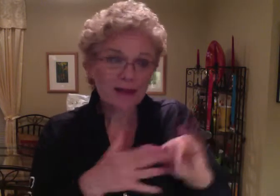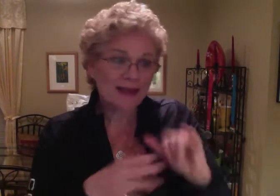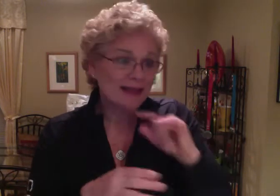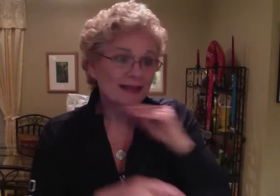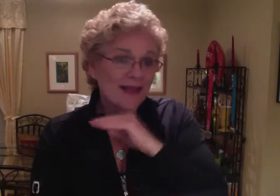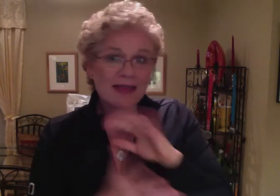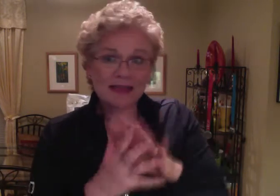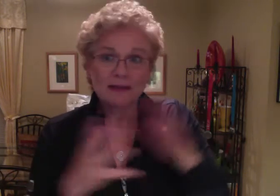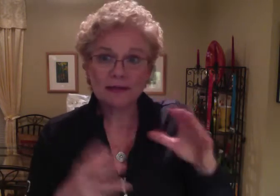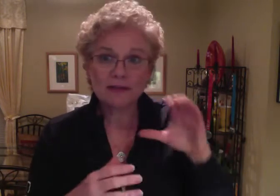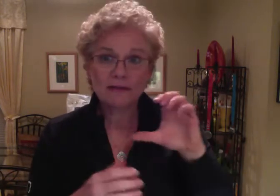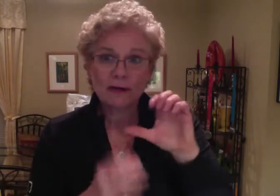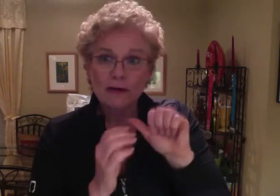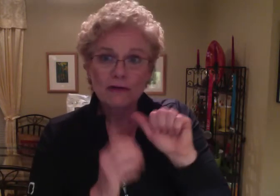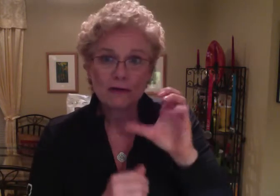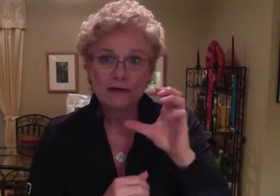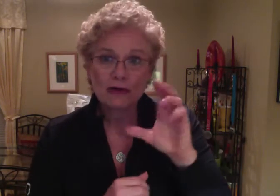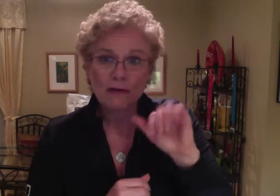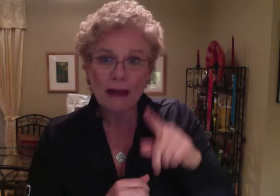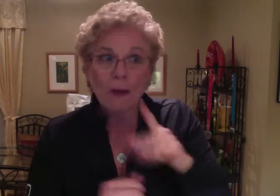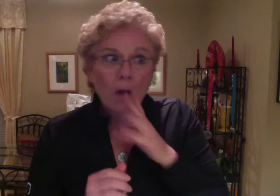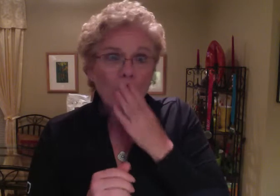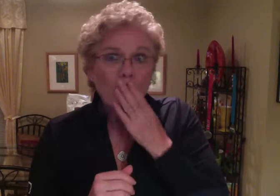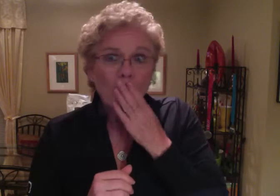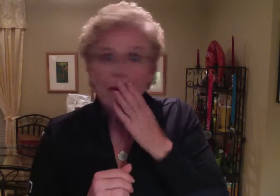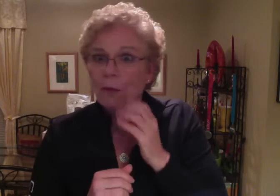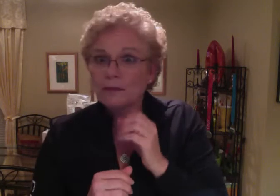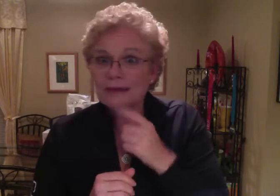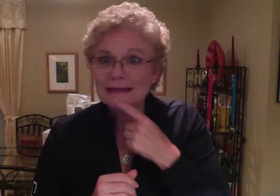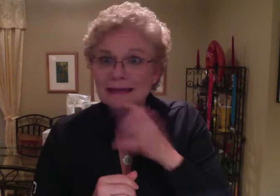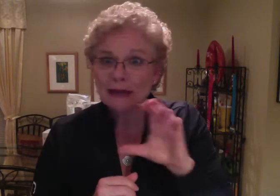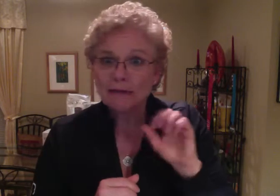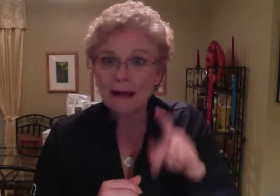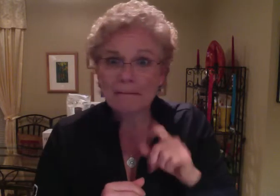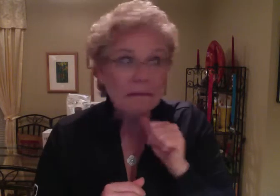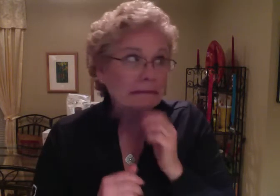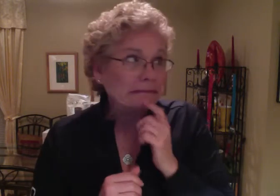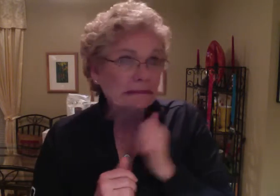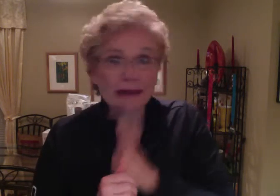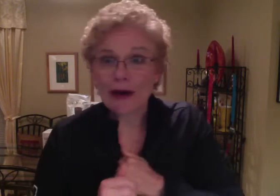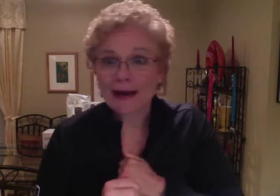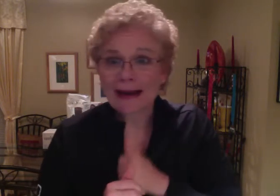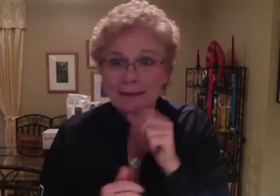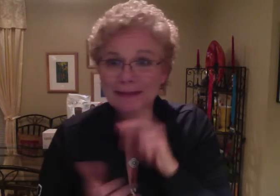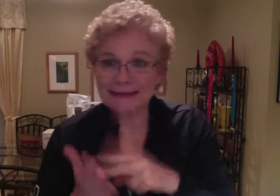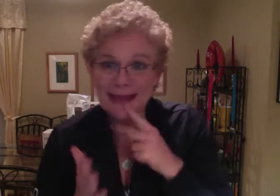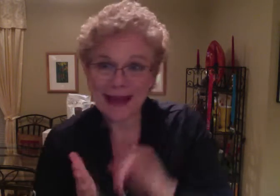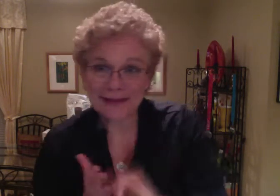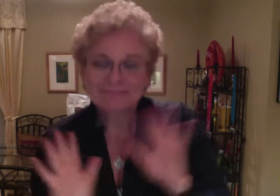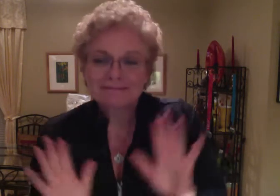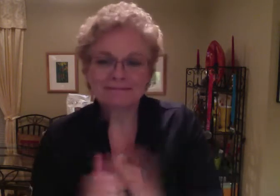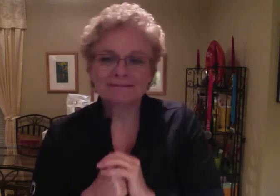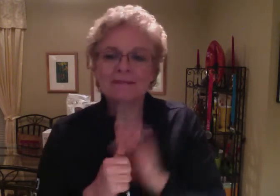I said crap. Oh my gosh, twice. That it's not, oh, hi, Melvin. That everyone has the same amount of time. Now,